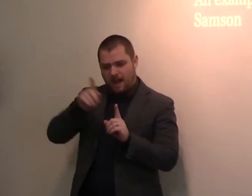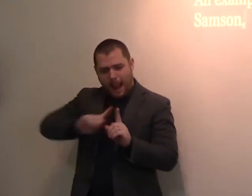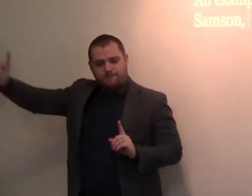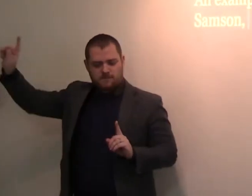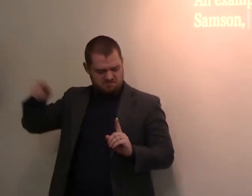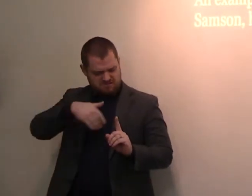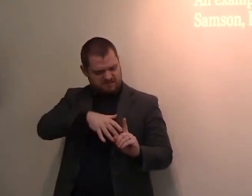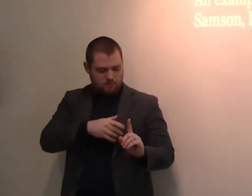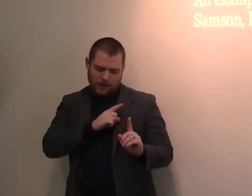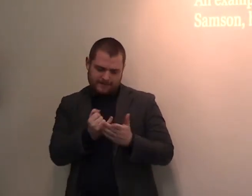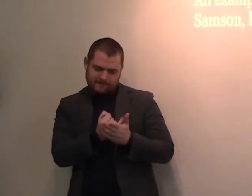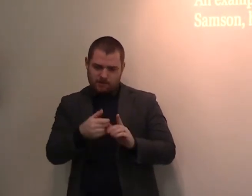life. The shaking didn't bring any life.